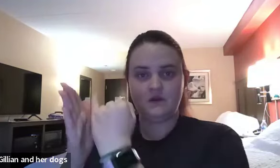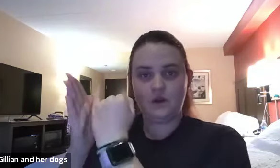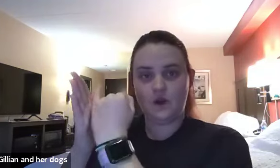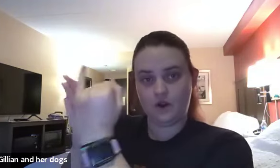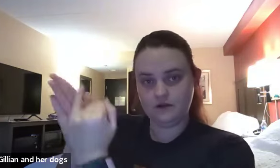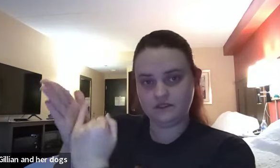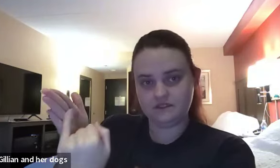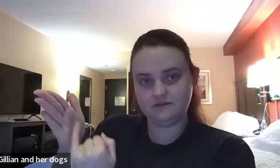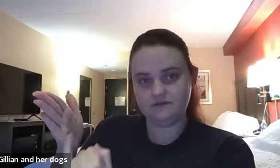Art